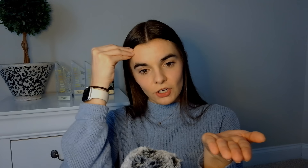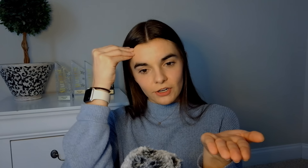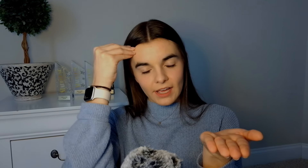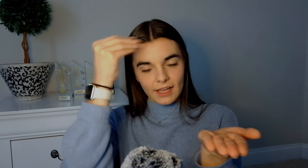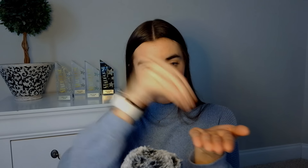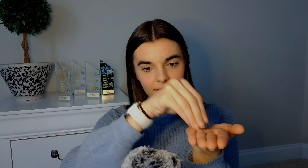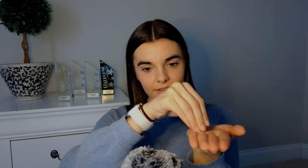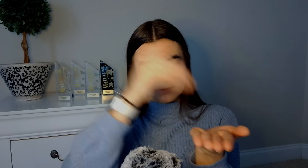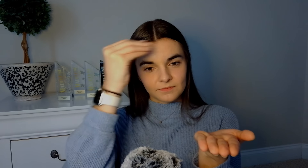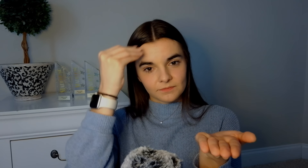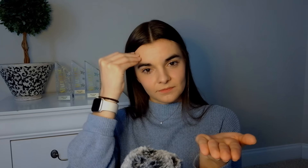learning